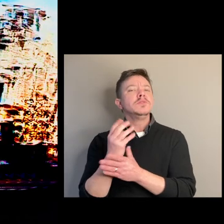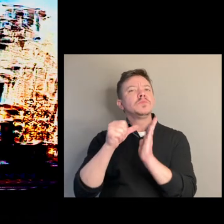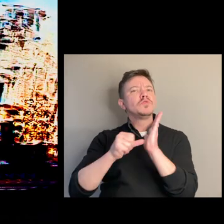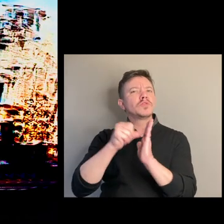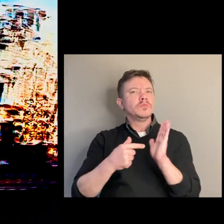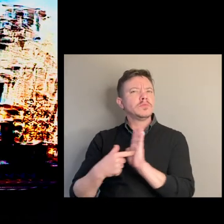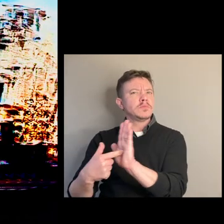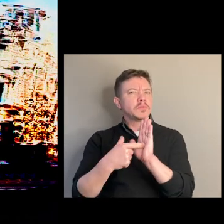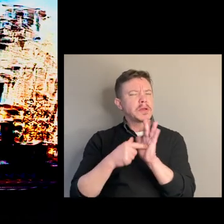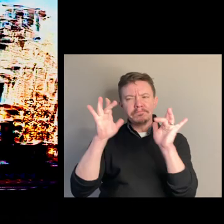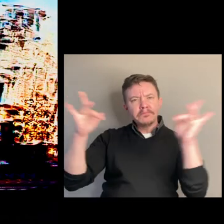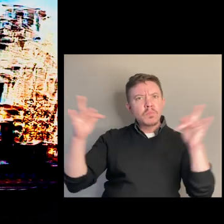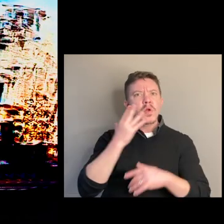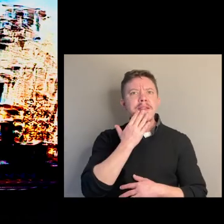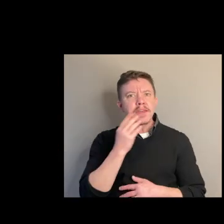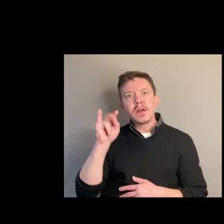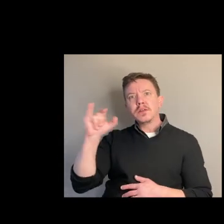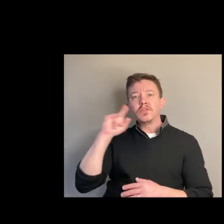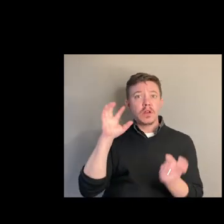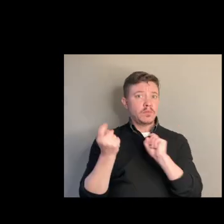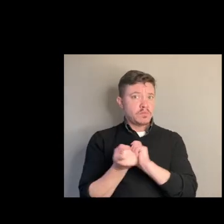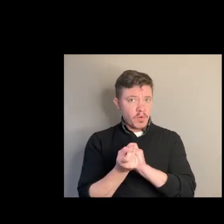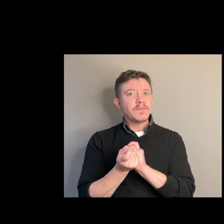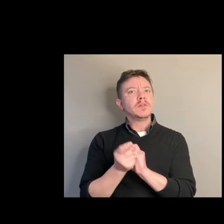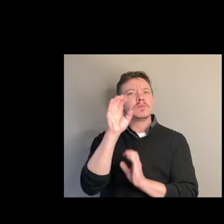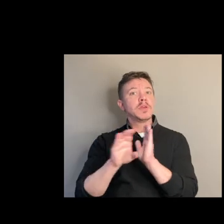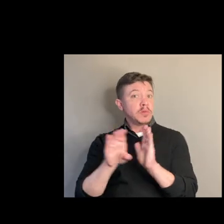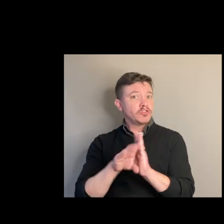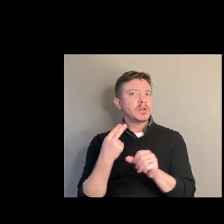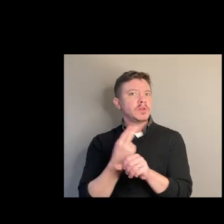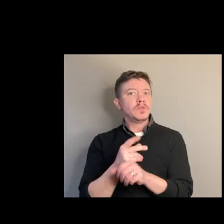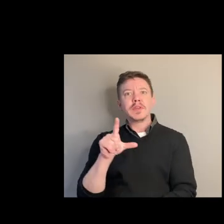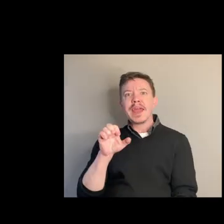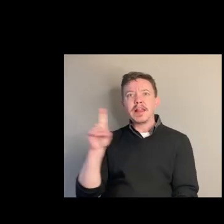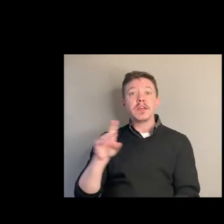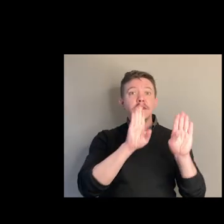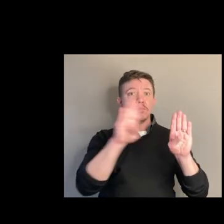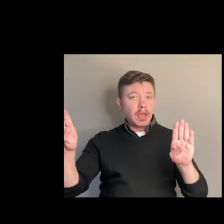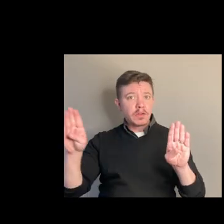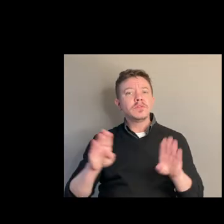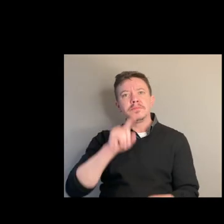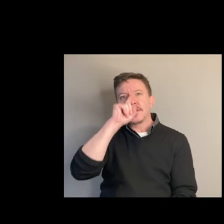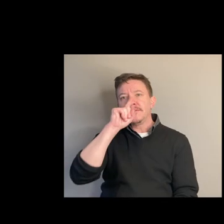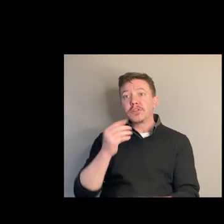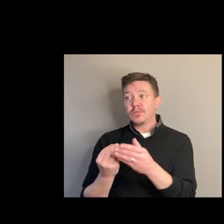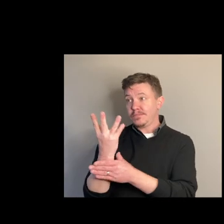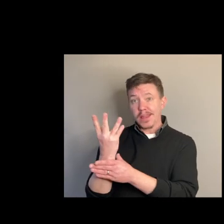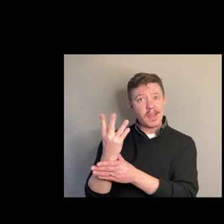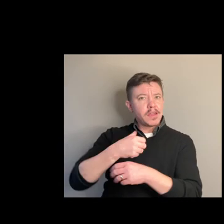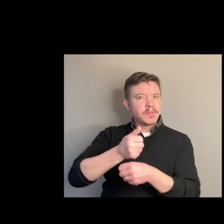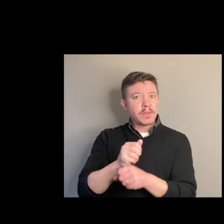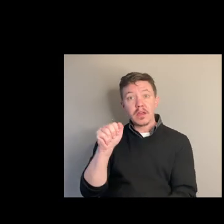depict brightly colored, digitally morphing imagery presented on LED panels. Each fictional plant